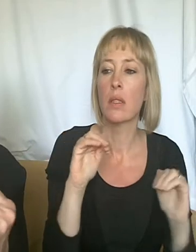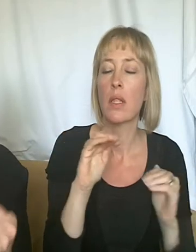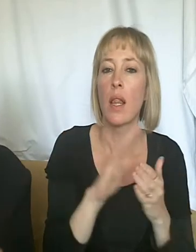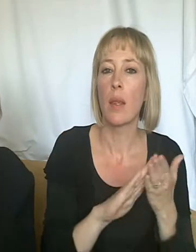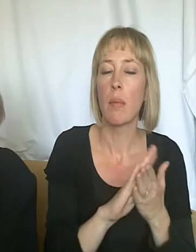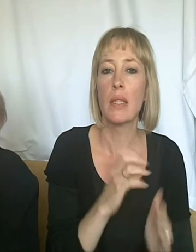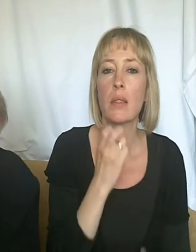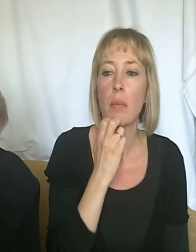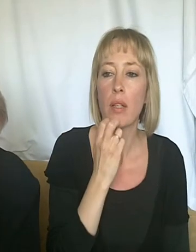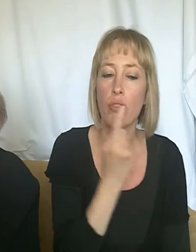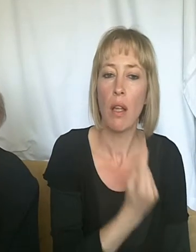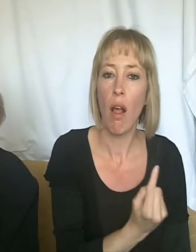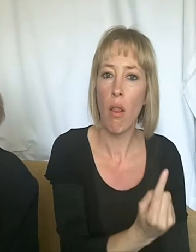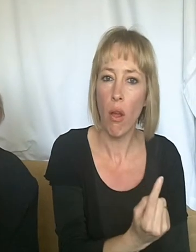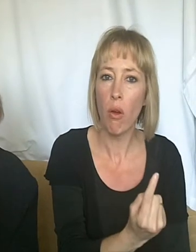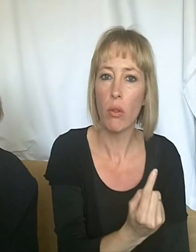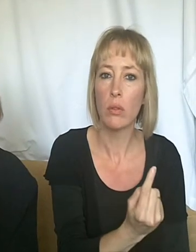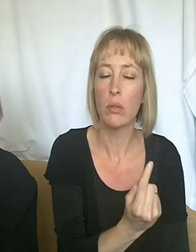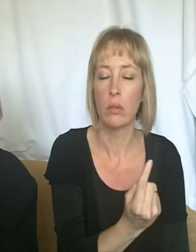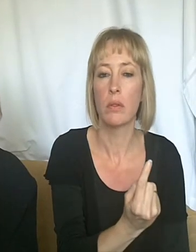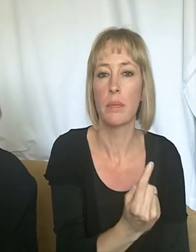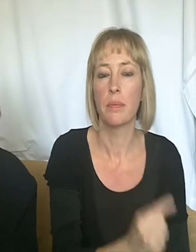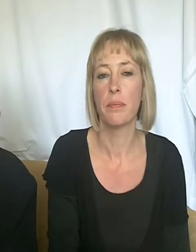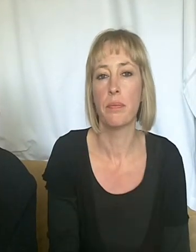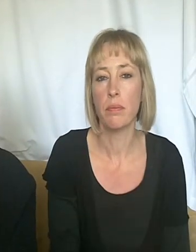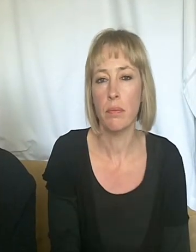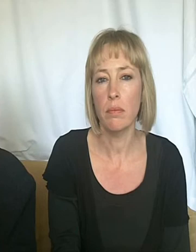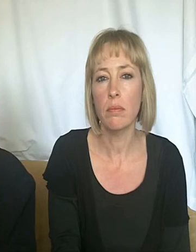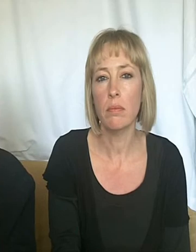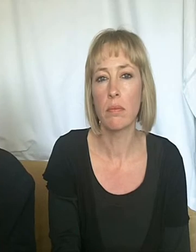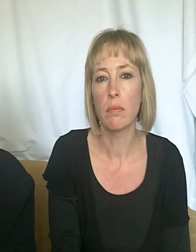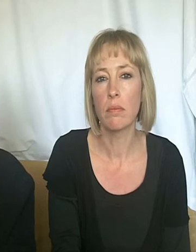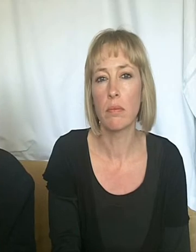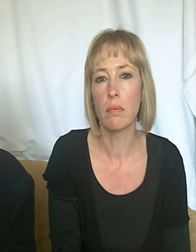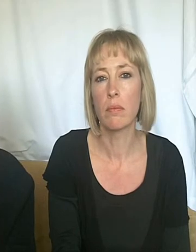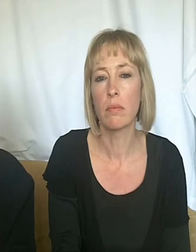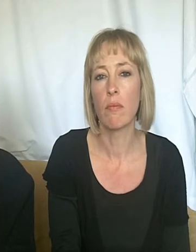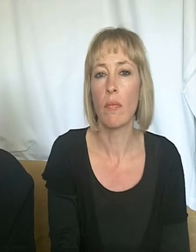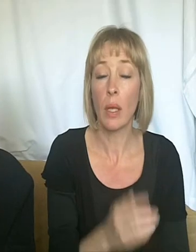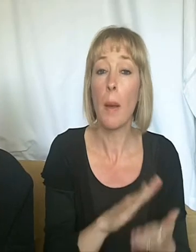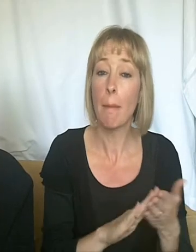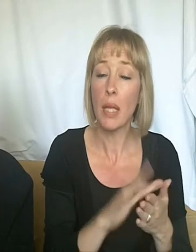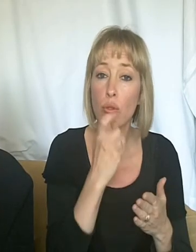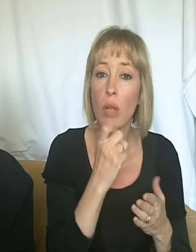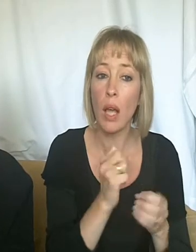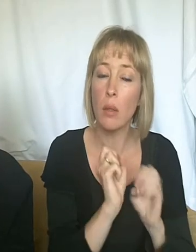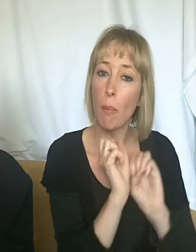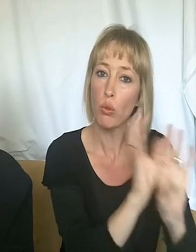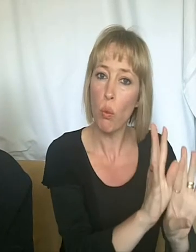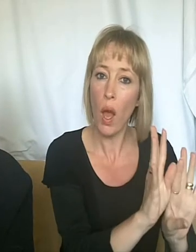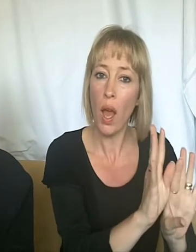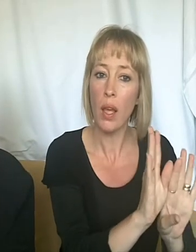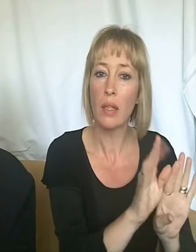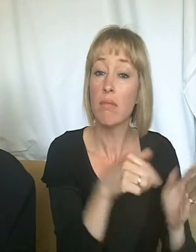the battery is alone and by itself, and you can store it in a tin as